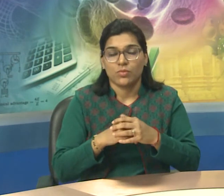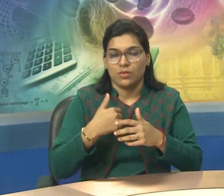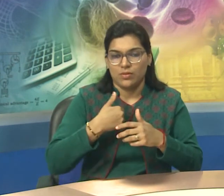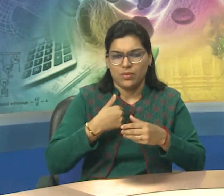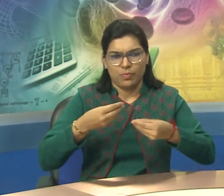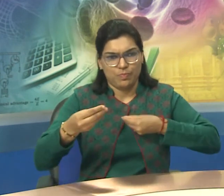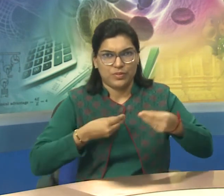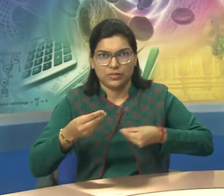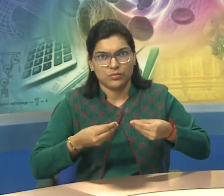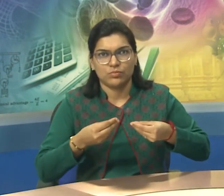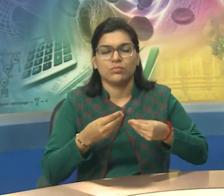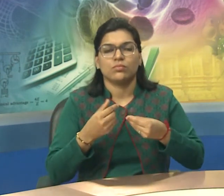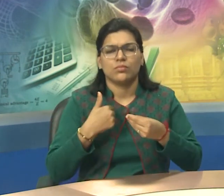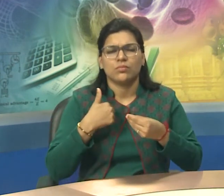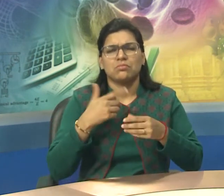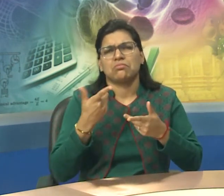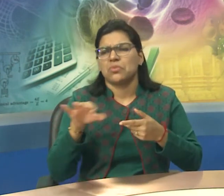focus on main business.